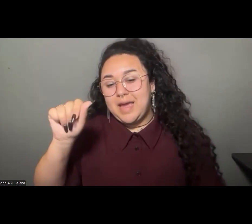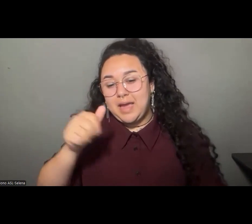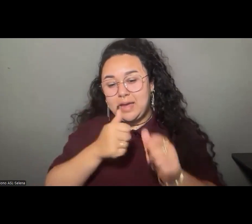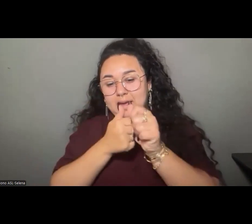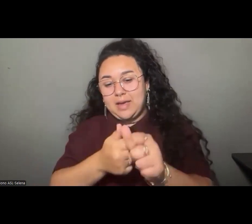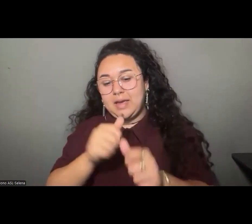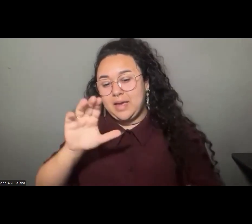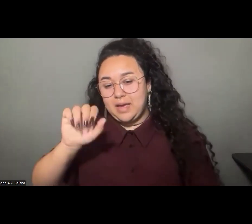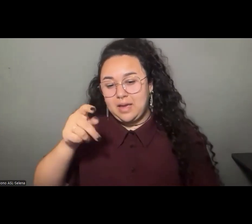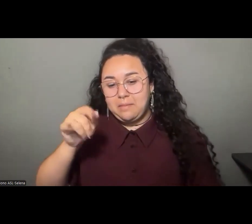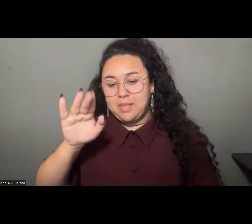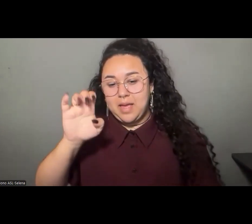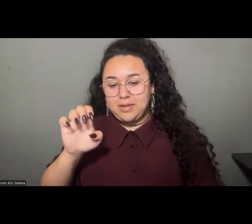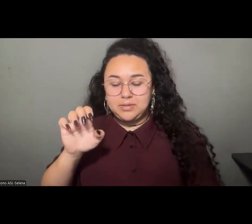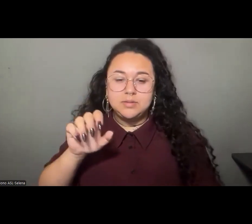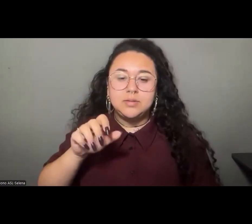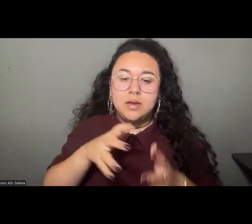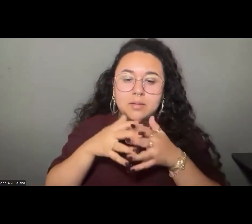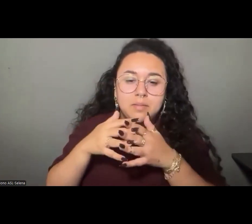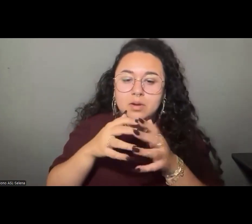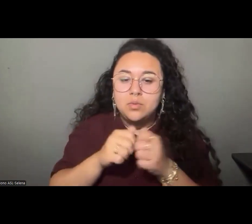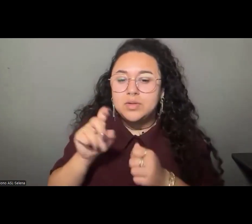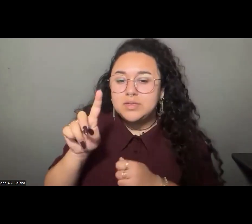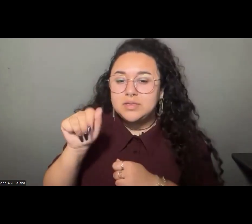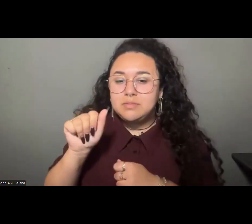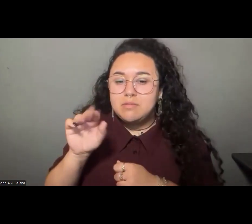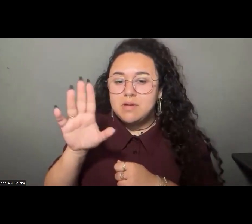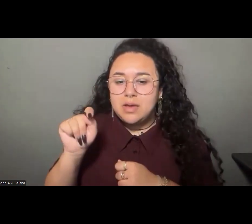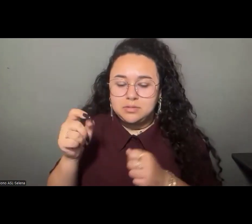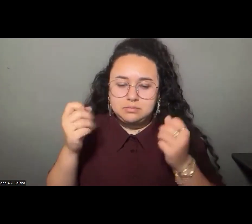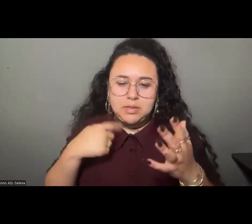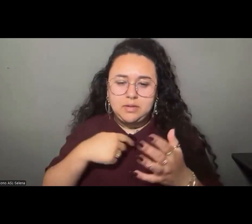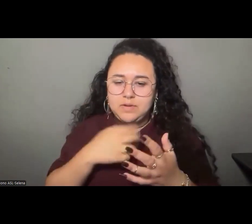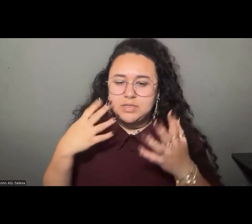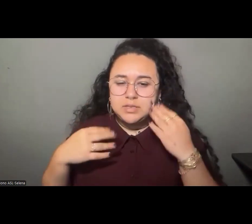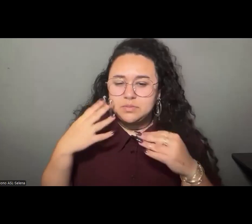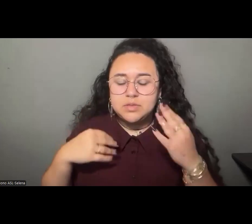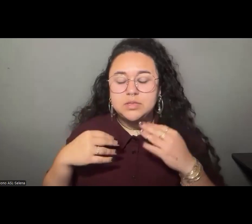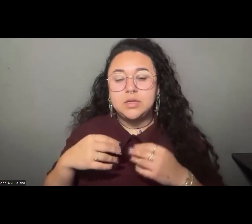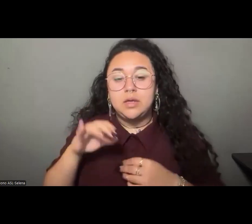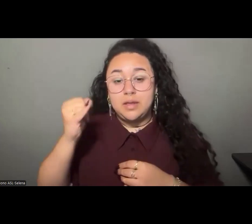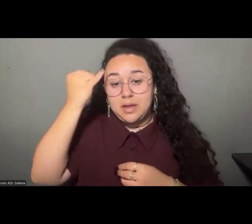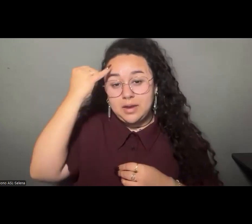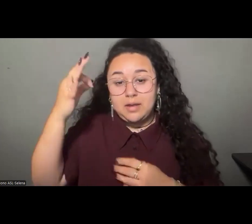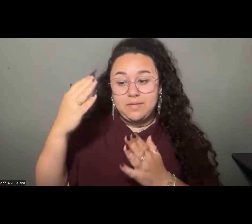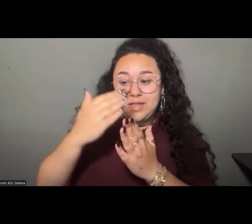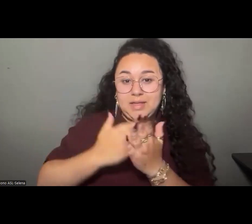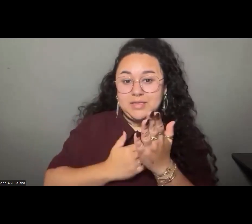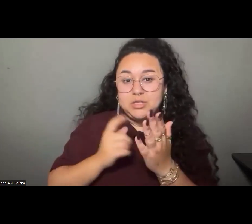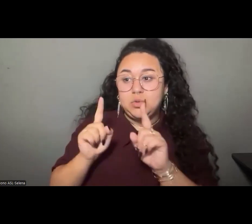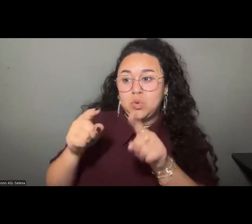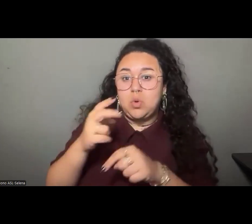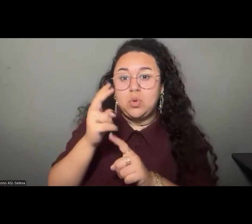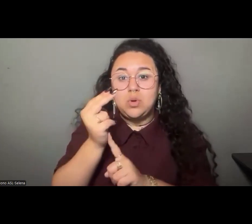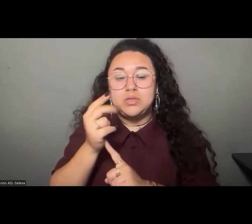which many of us have run into, which is when, like, it's like, oh, there's this idea of the list. Like you'll go to a hotel and be like,